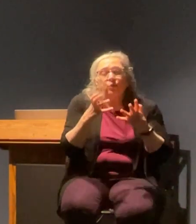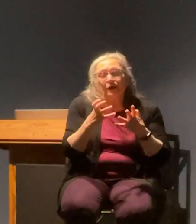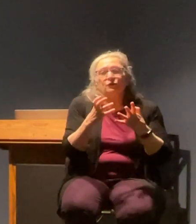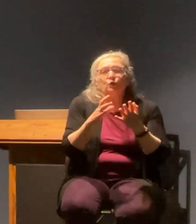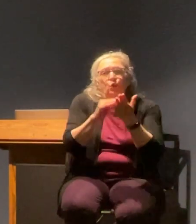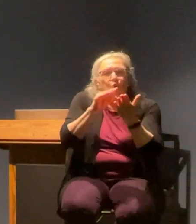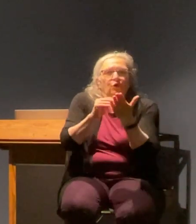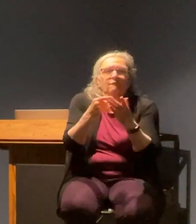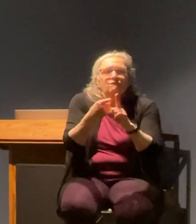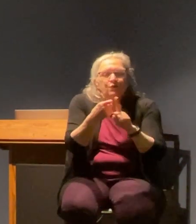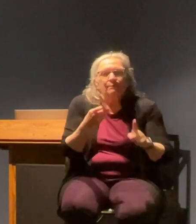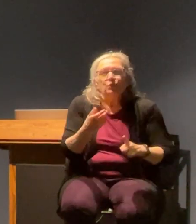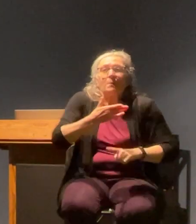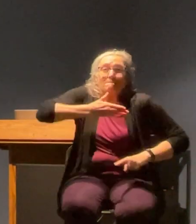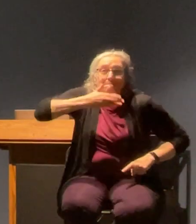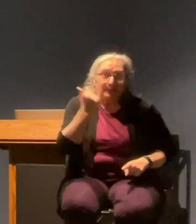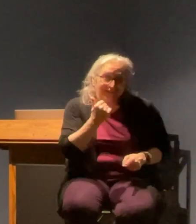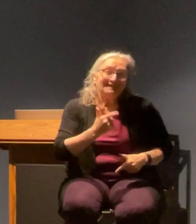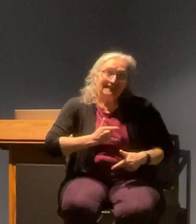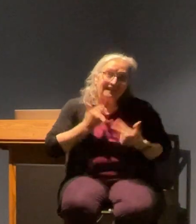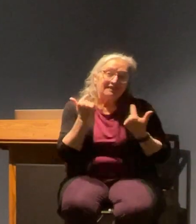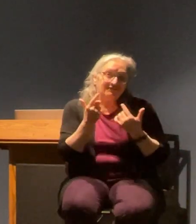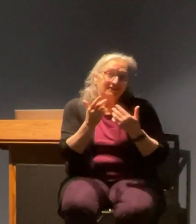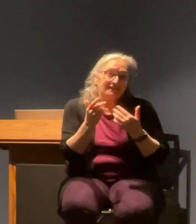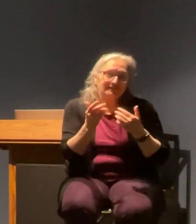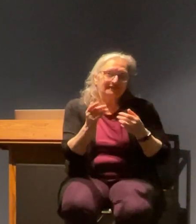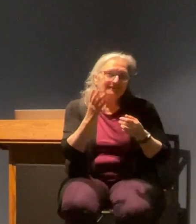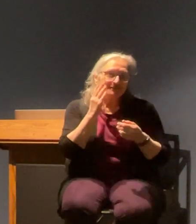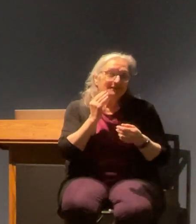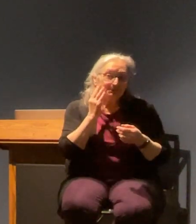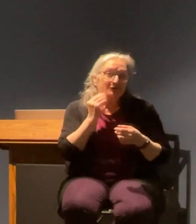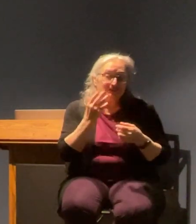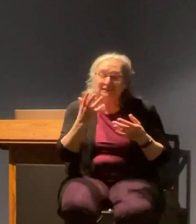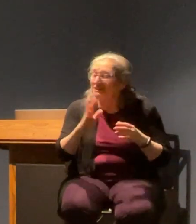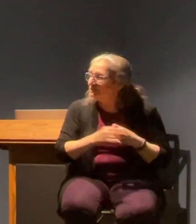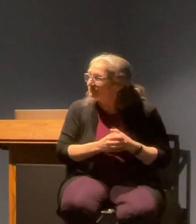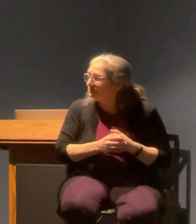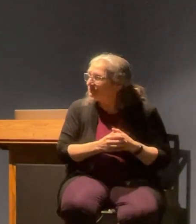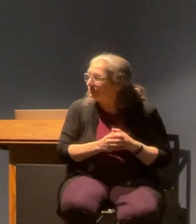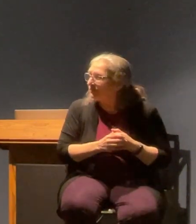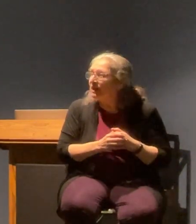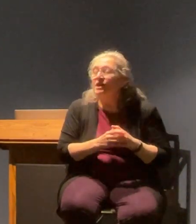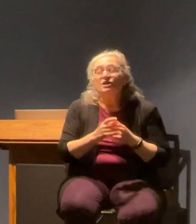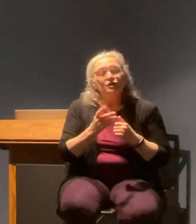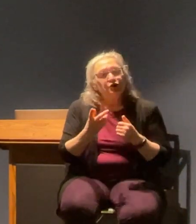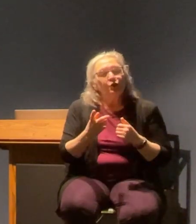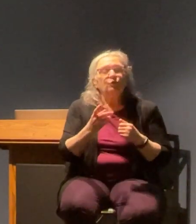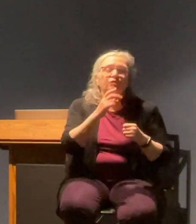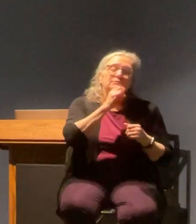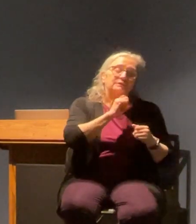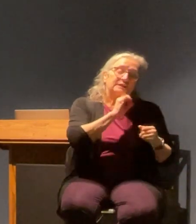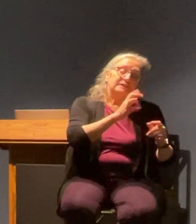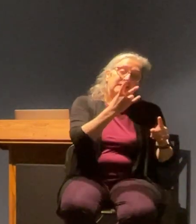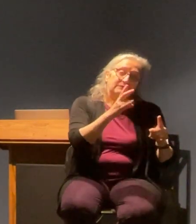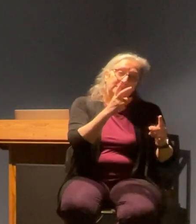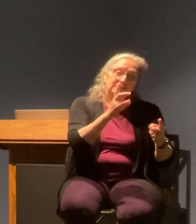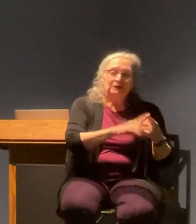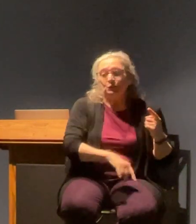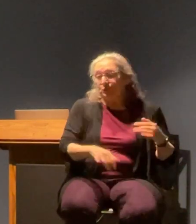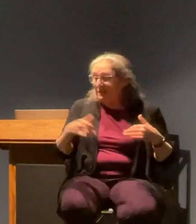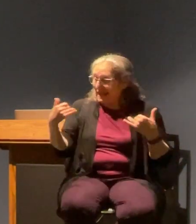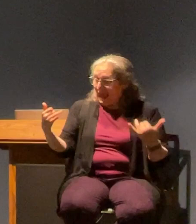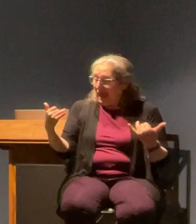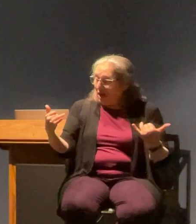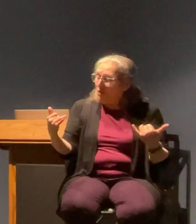experiences. What kind of conversations now through your own journey from 17 to